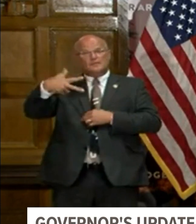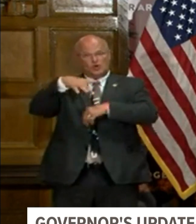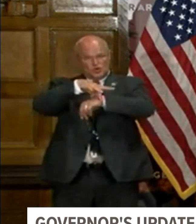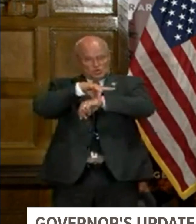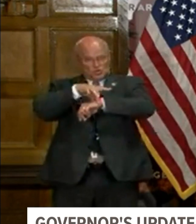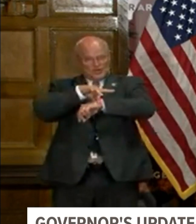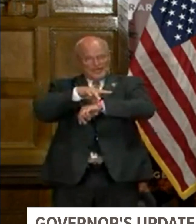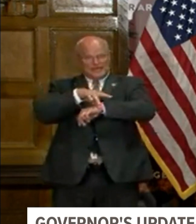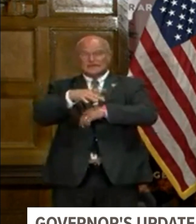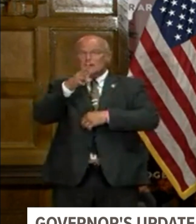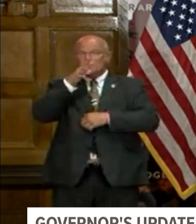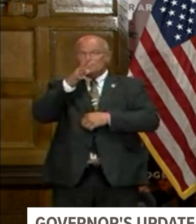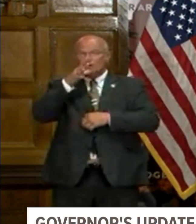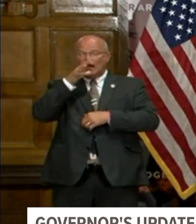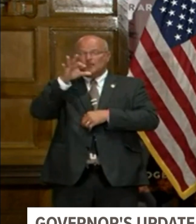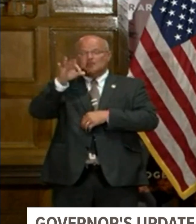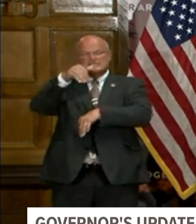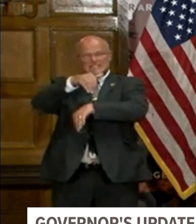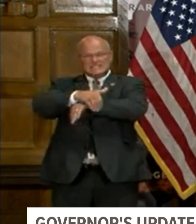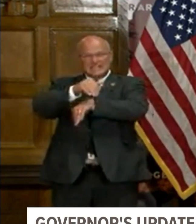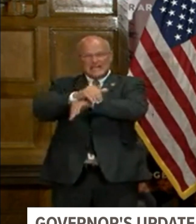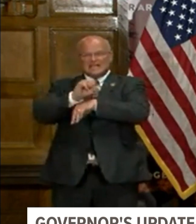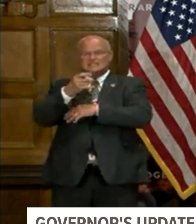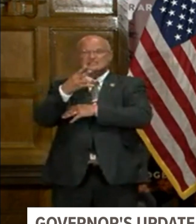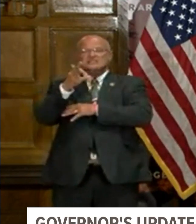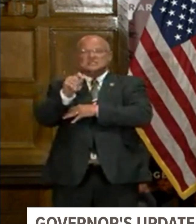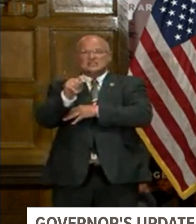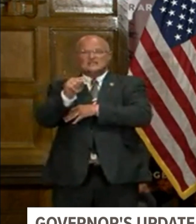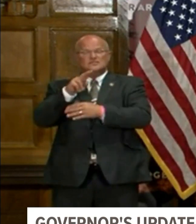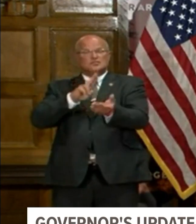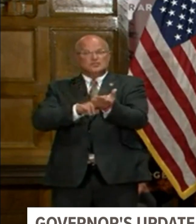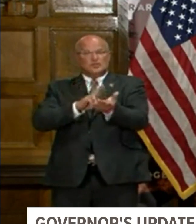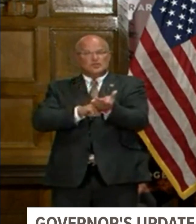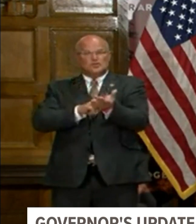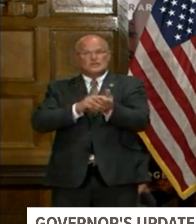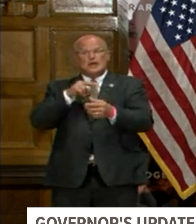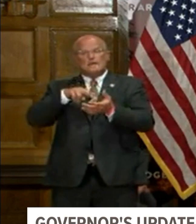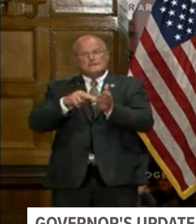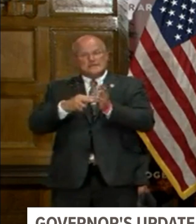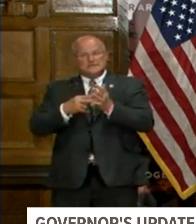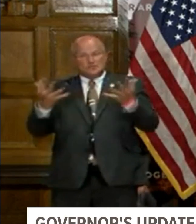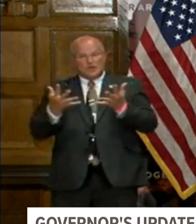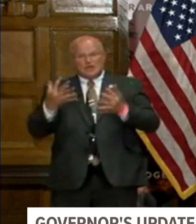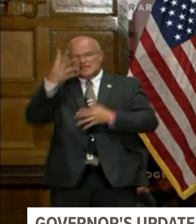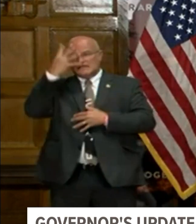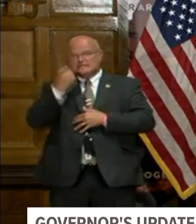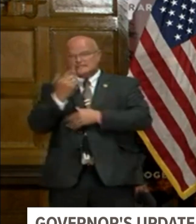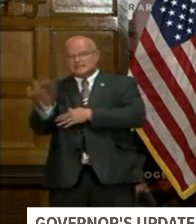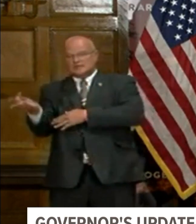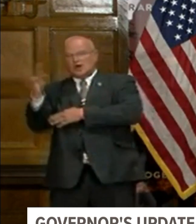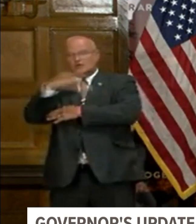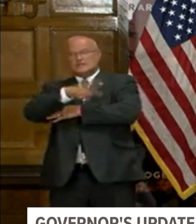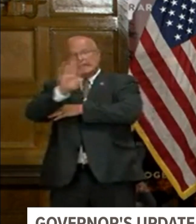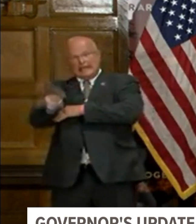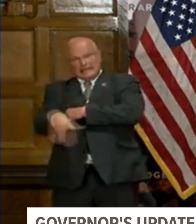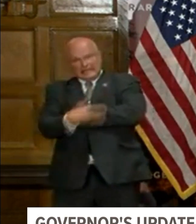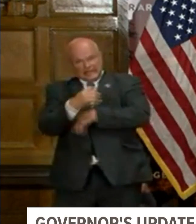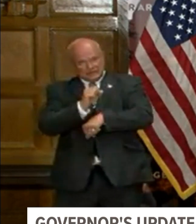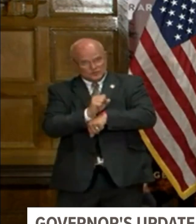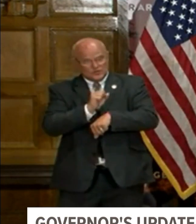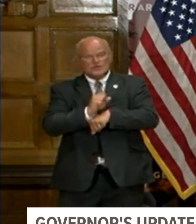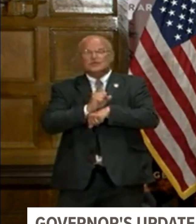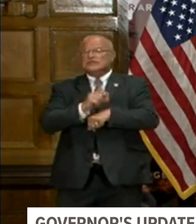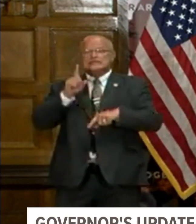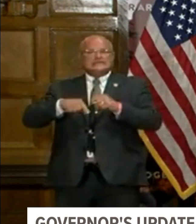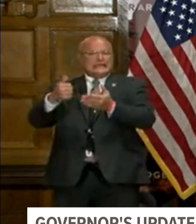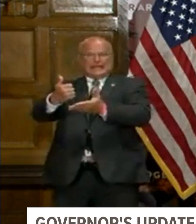grade. My mom is a night shift nurse, so that means she has to sleep during the day and during the night, so